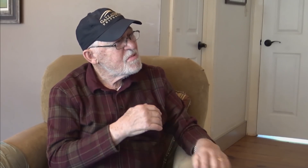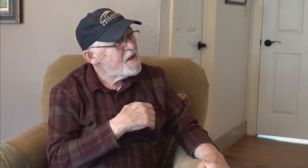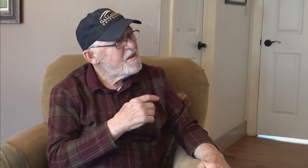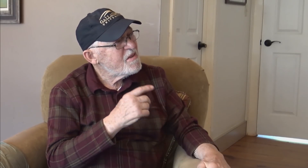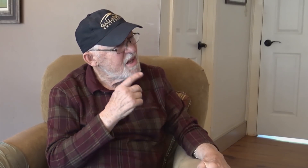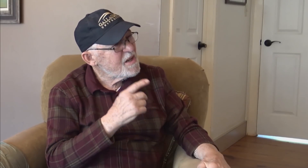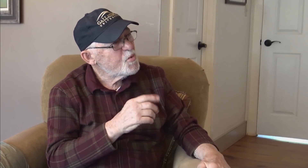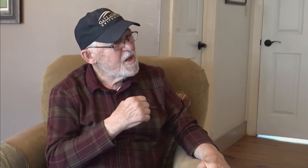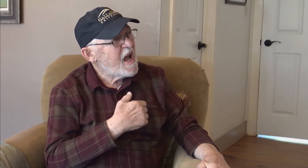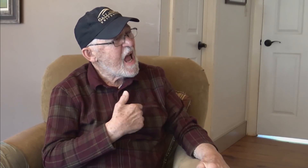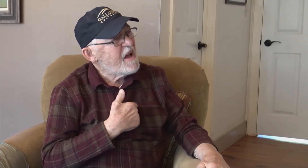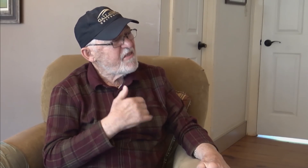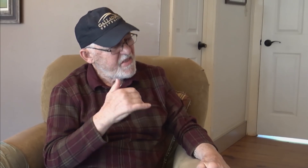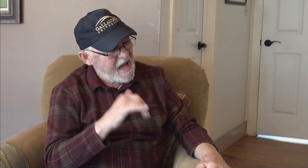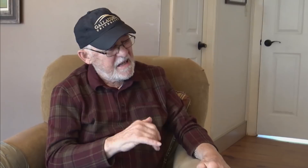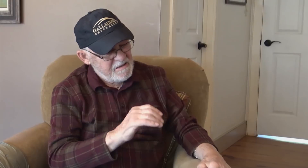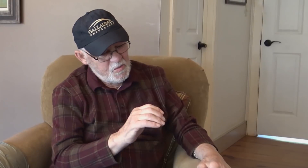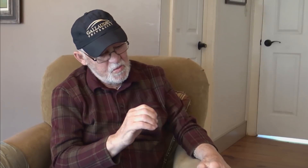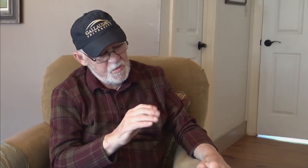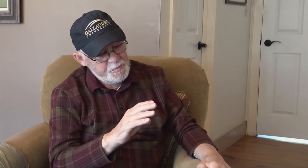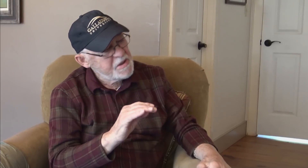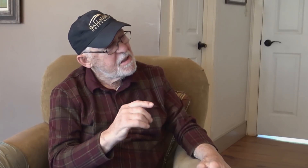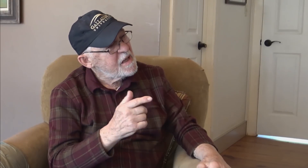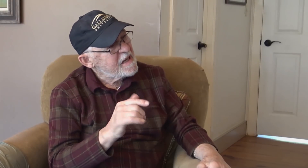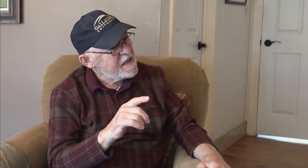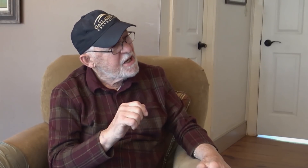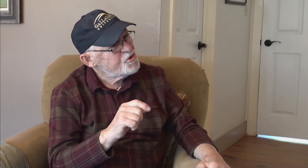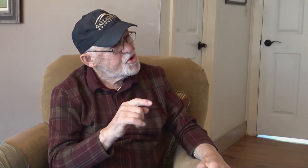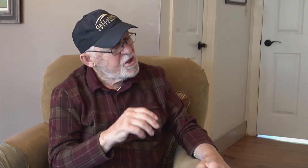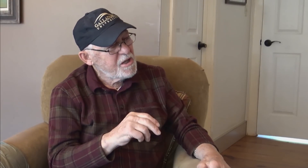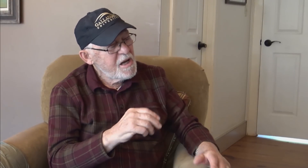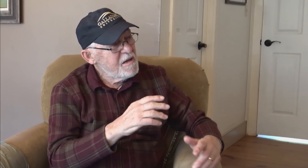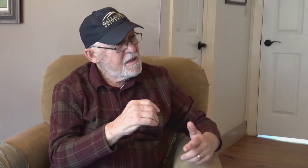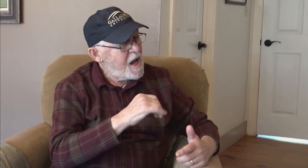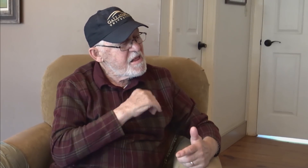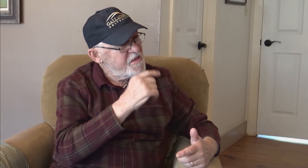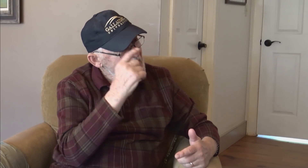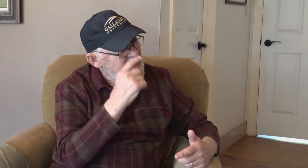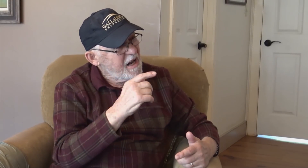together and make a better world.